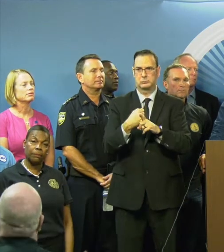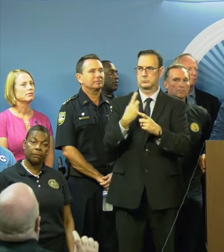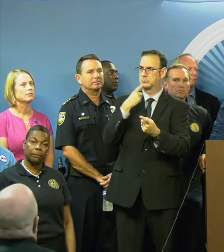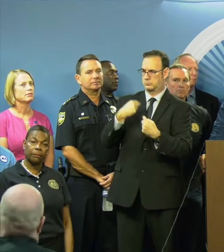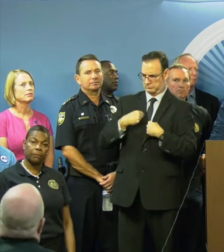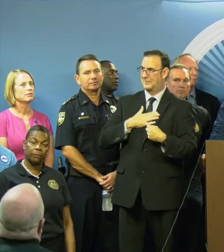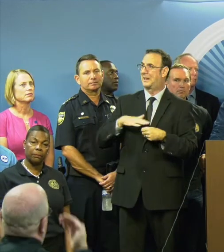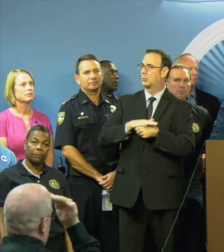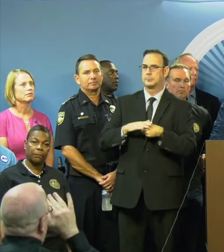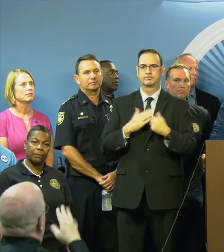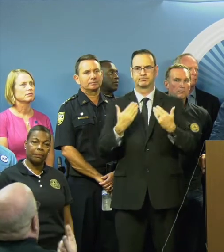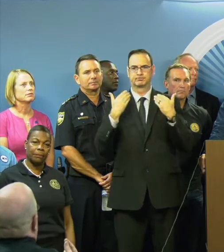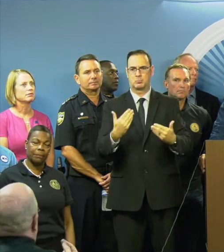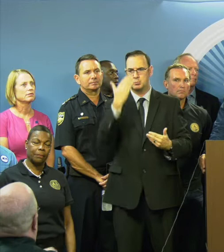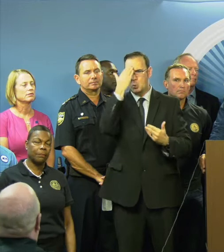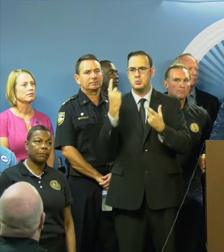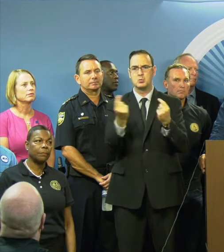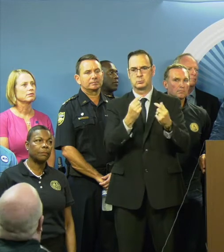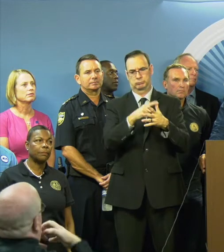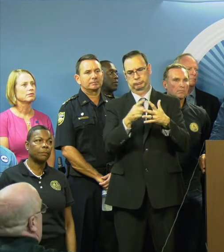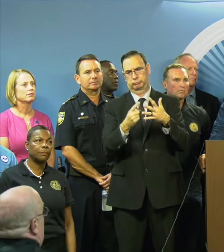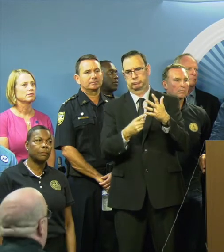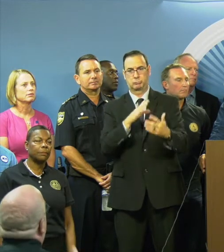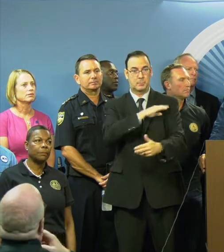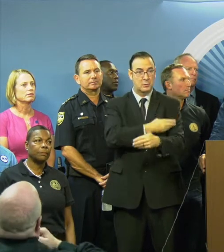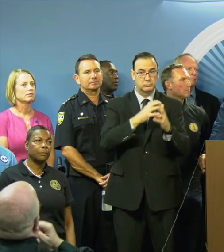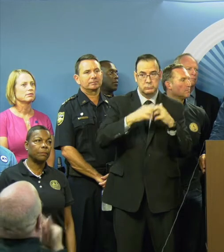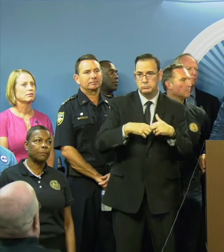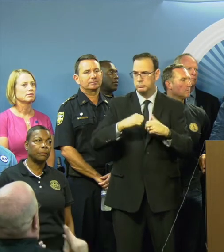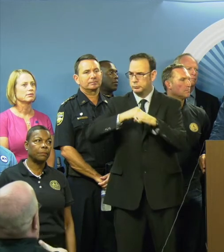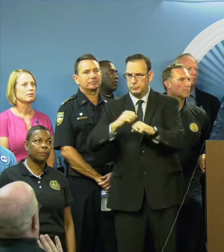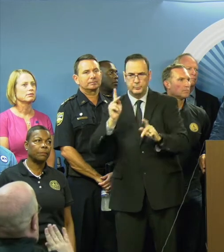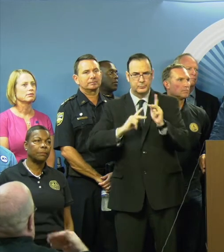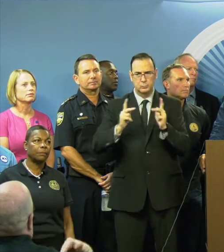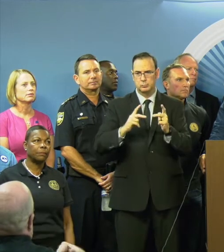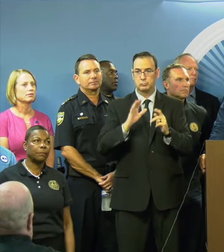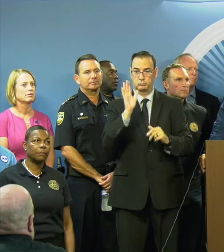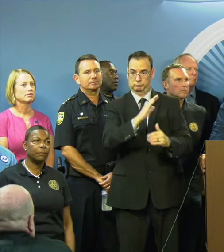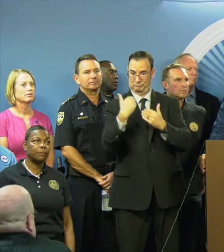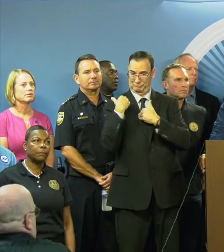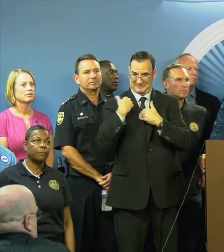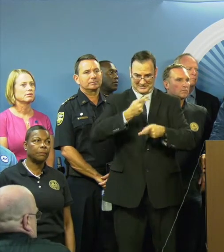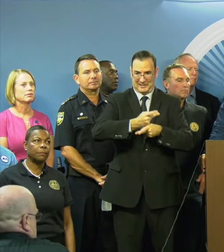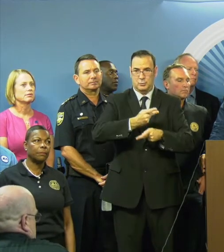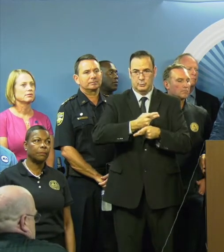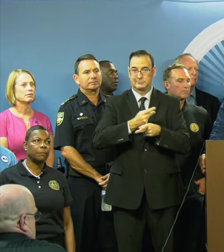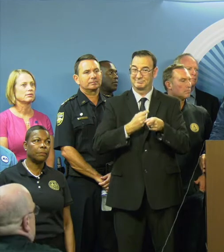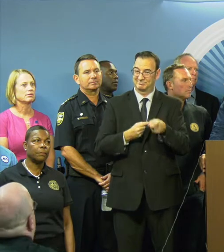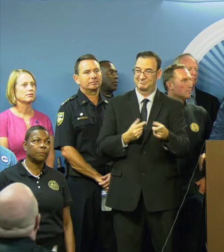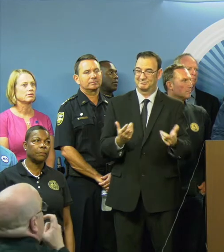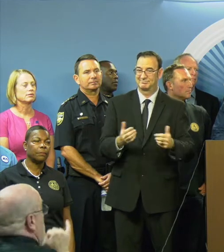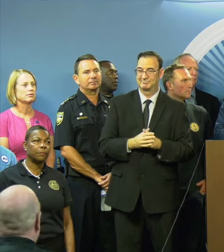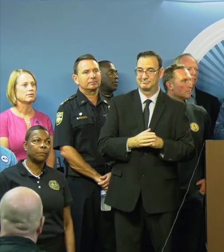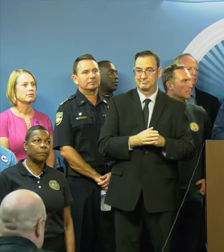need to know what you're going to do if power is lost, and you need to protect the people whose care you're maintaining. And if you don't